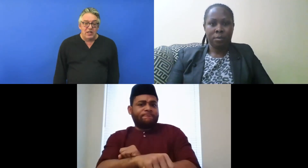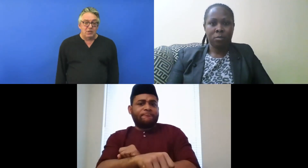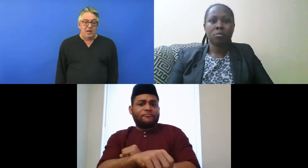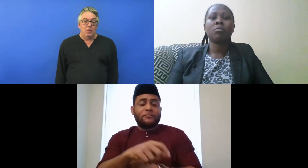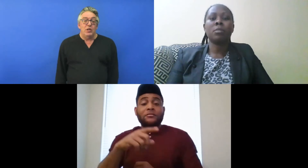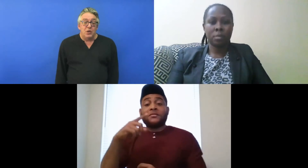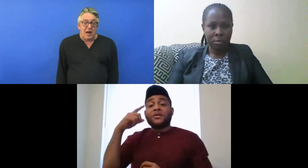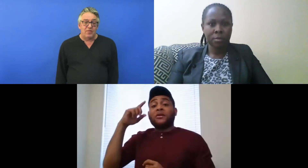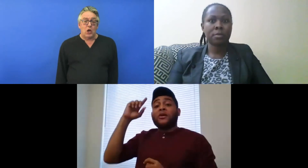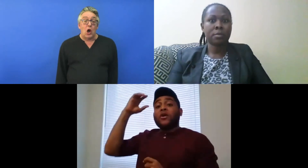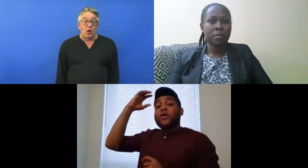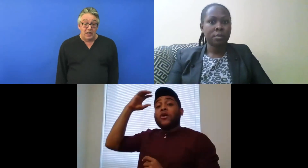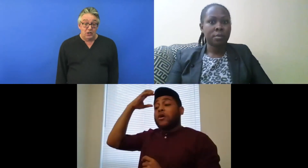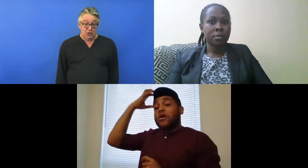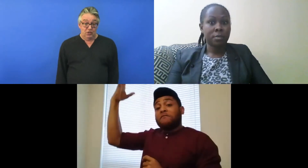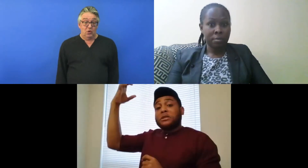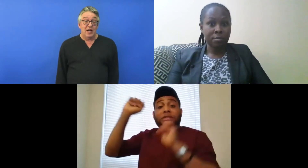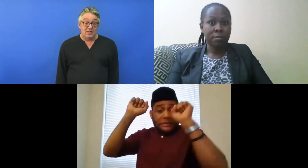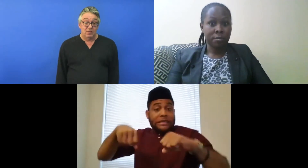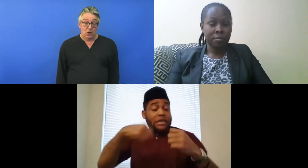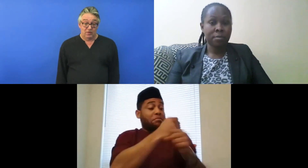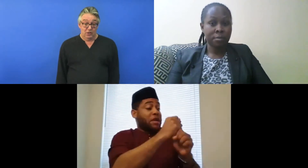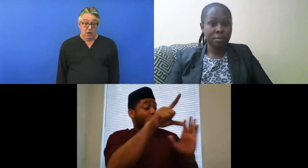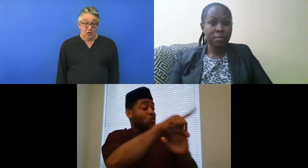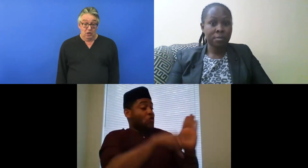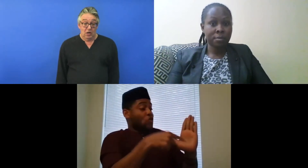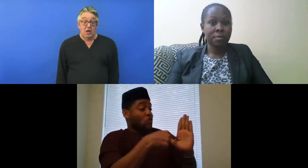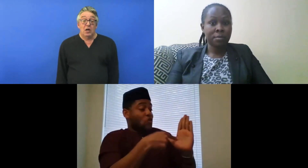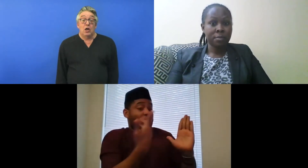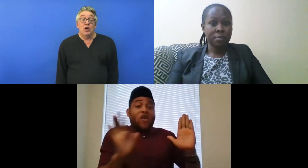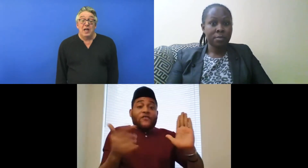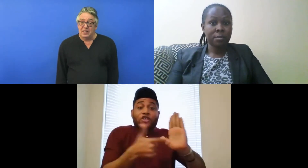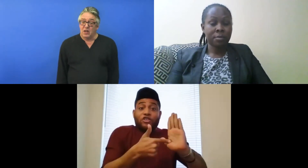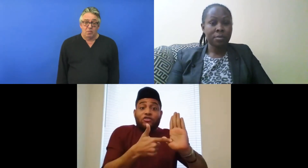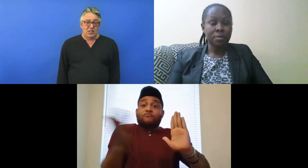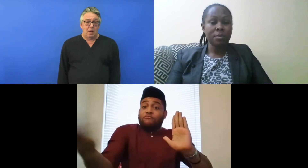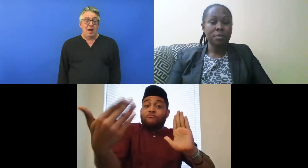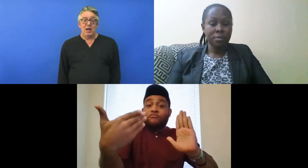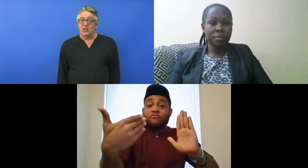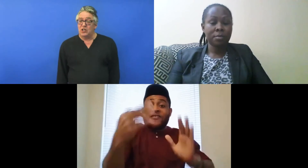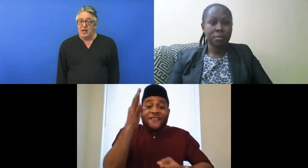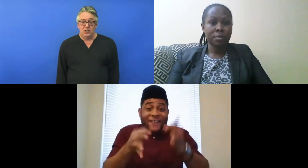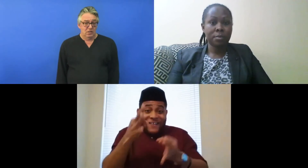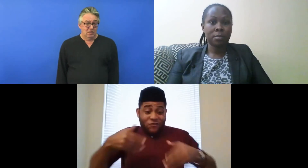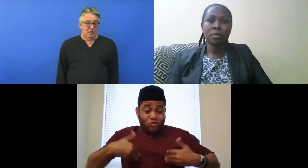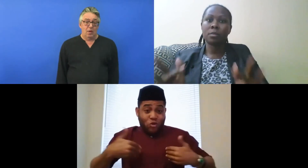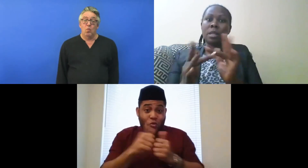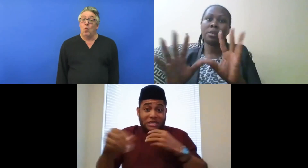youth with disability, we should have the courage to get involved. Yes, governments can make